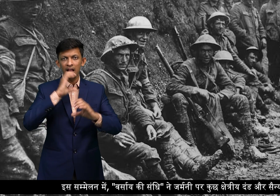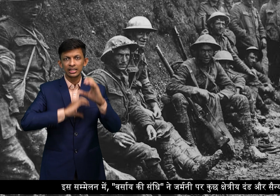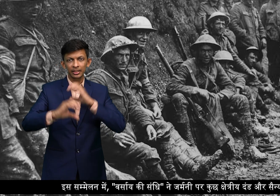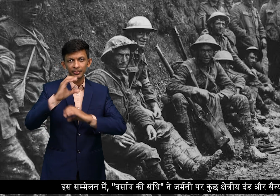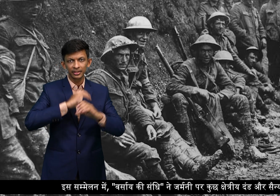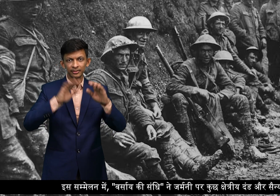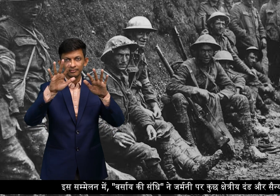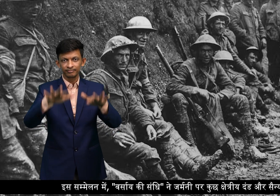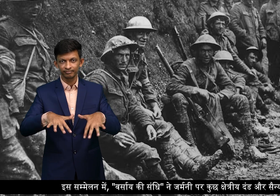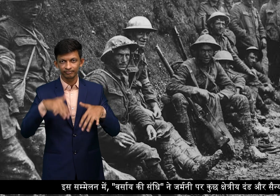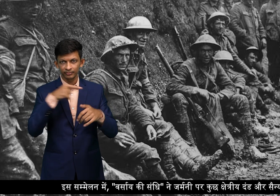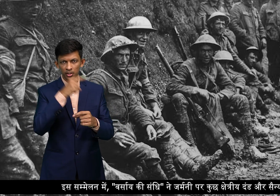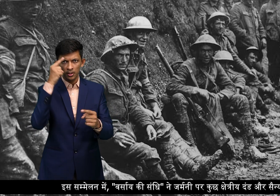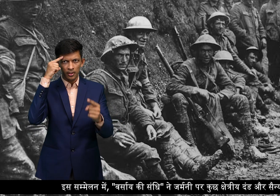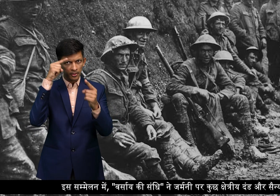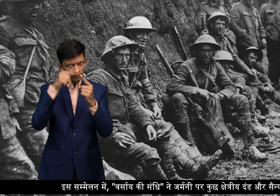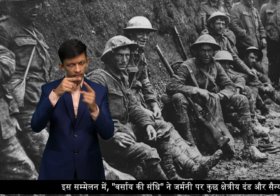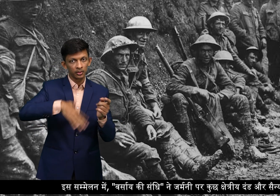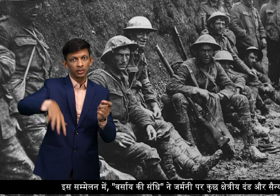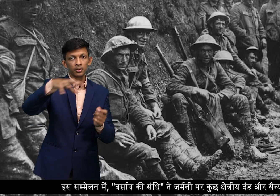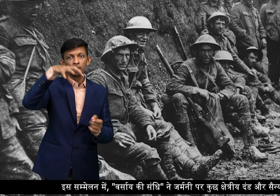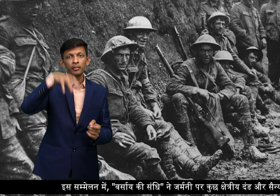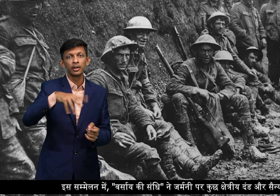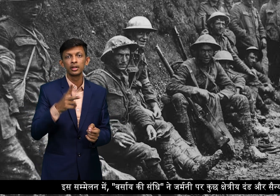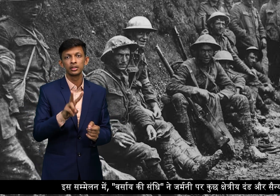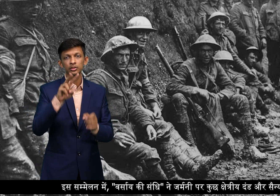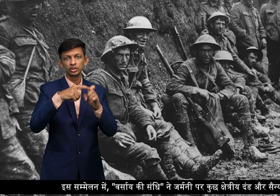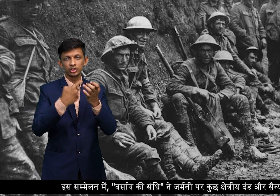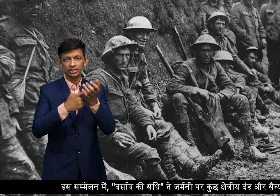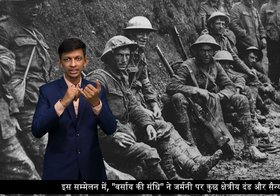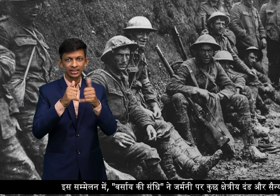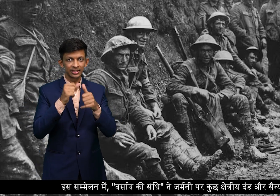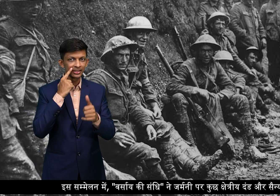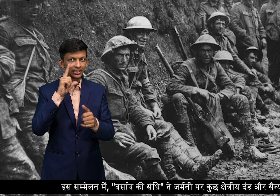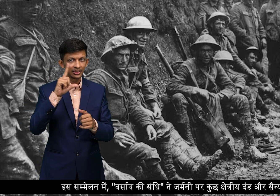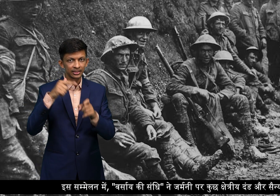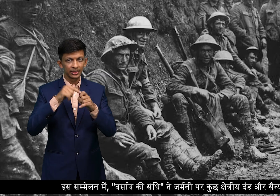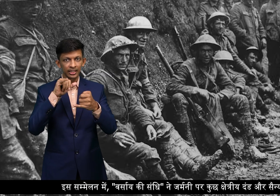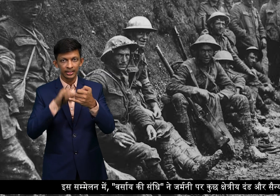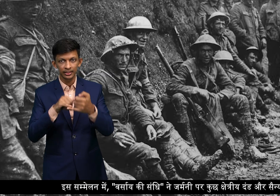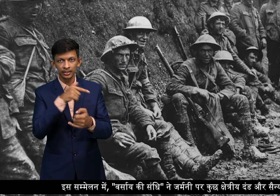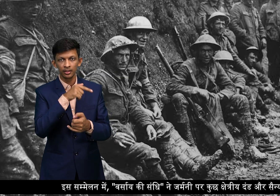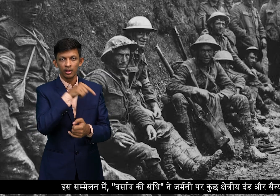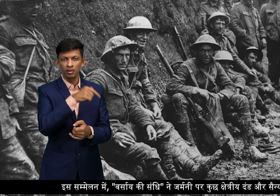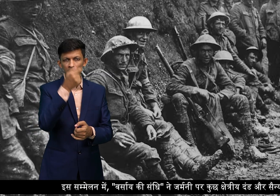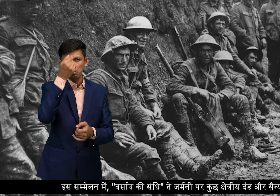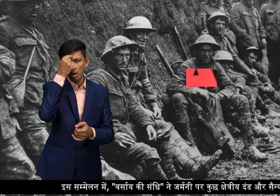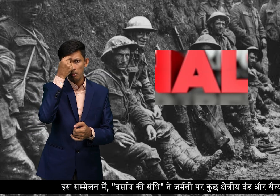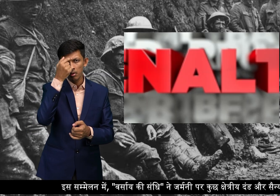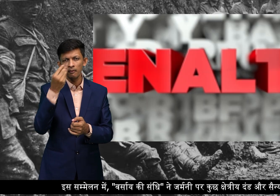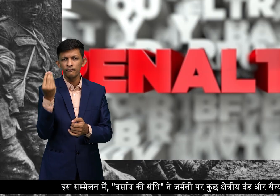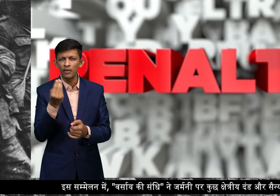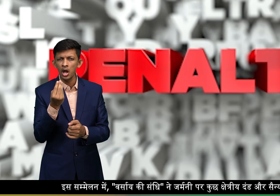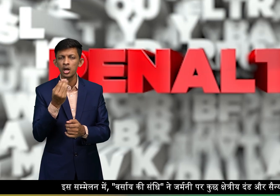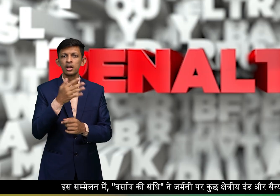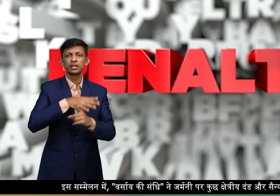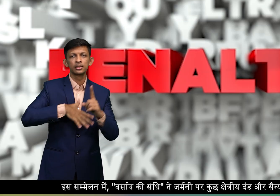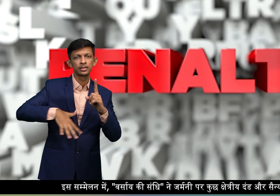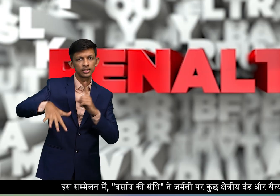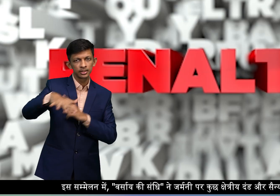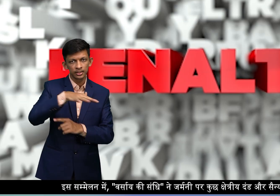In this conference, the Treaty of Versailles imposed some